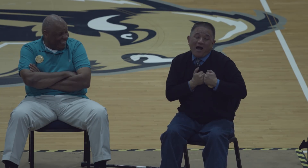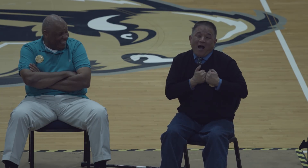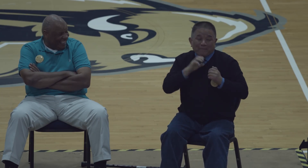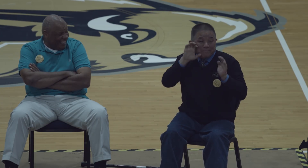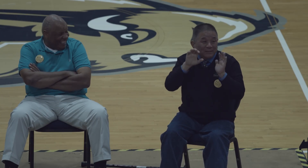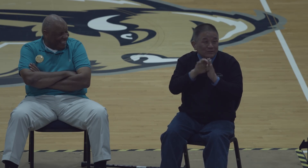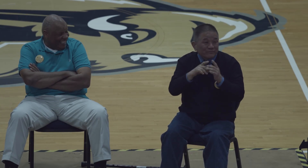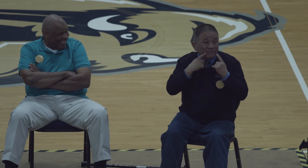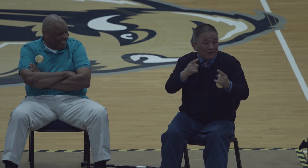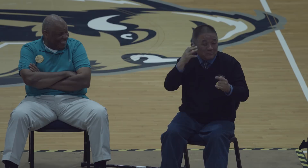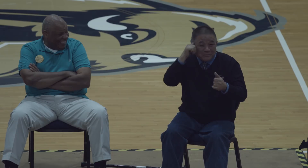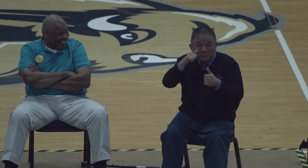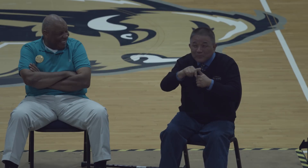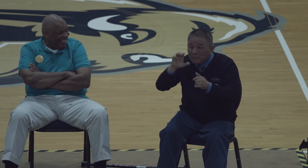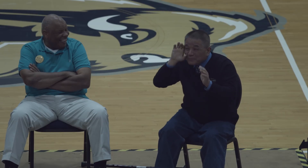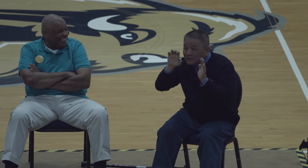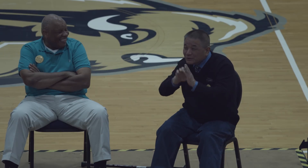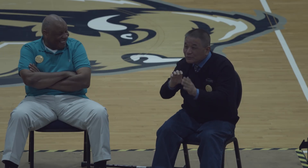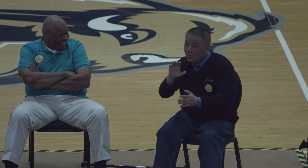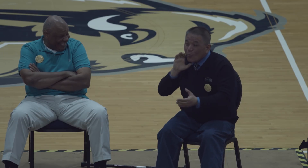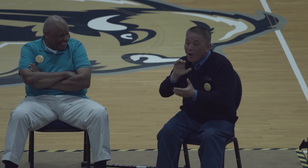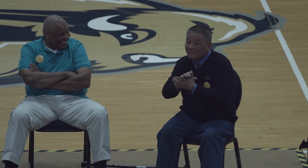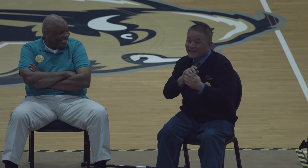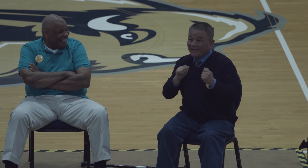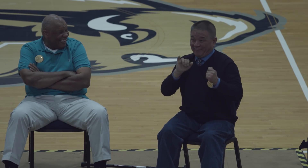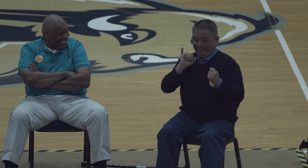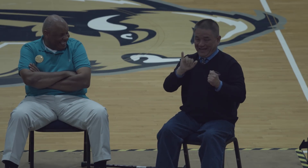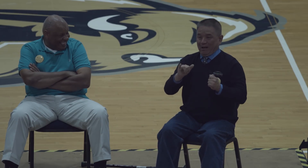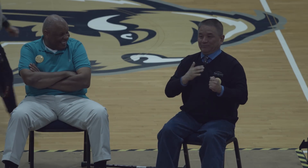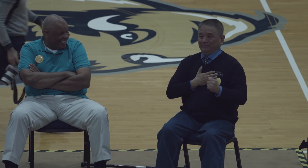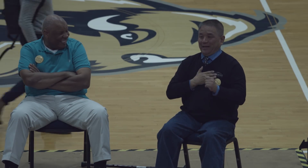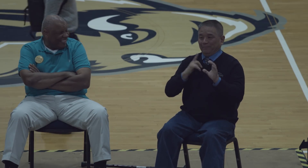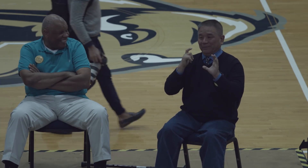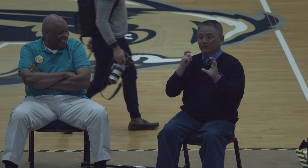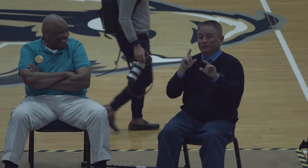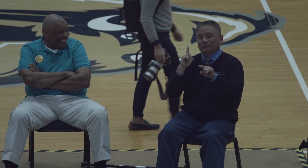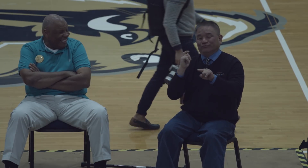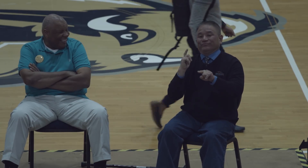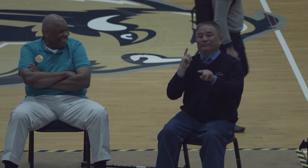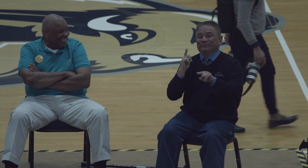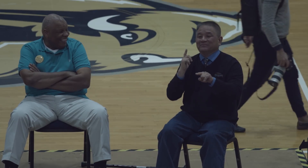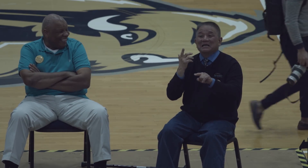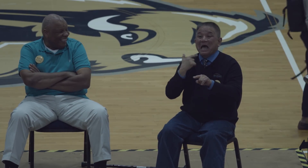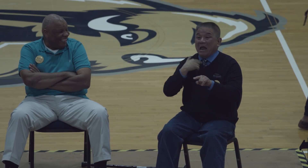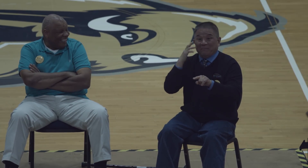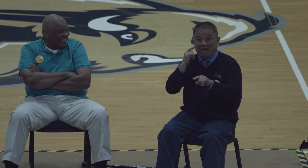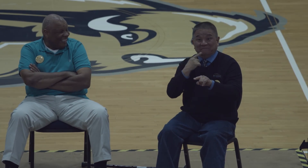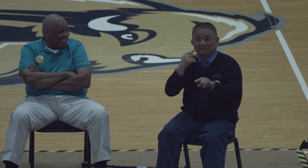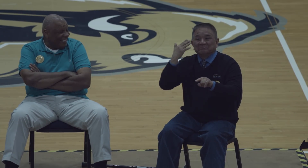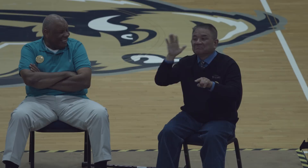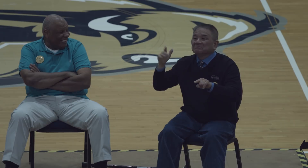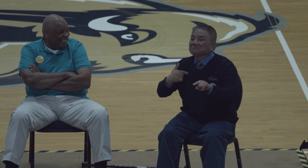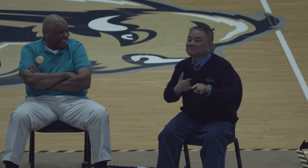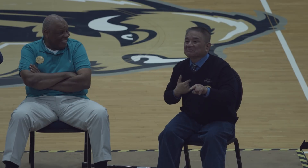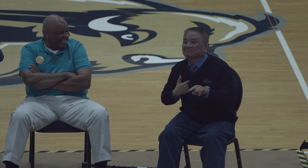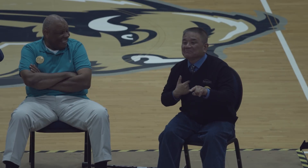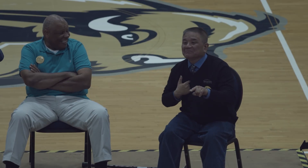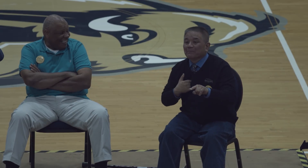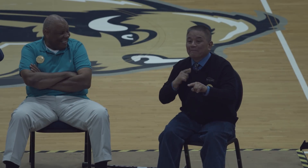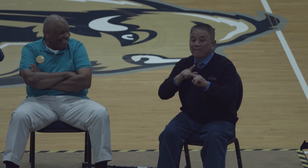of King and his wife, I don't know if you know that picture I'm talking about. In that very moment, I shot that shot. I was